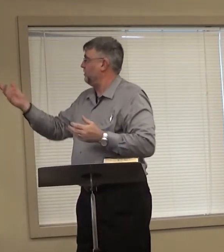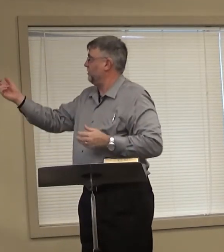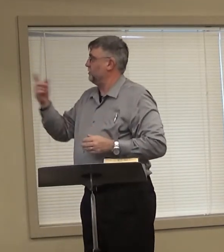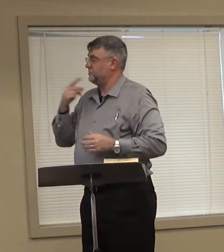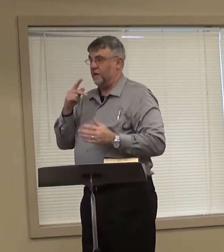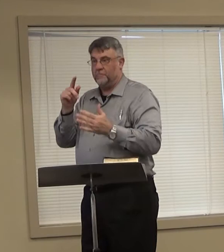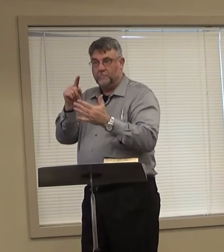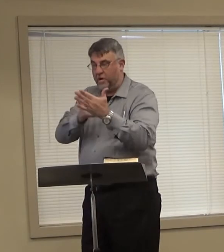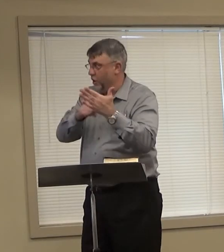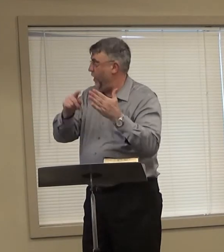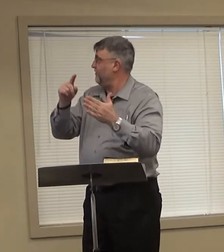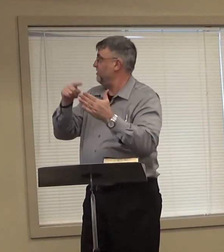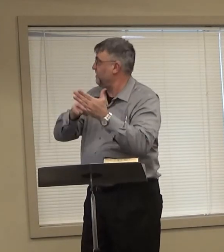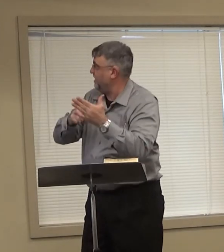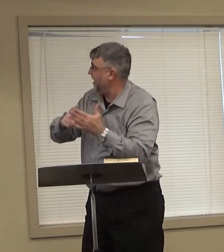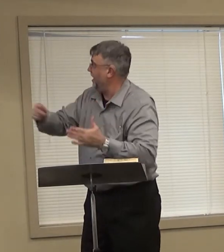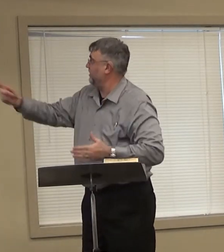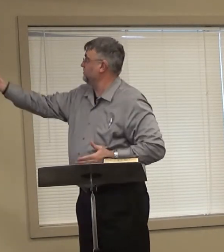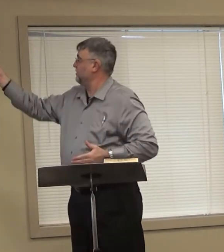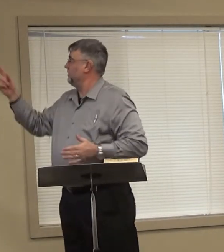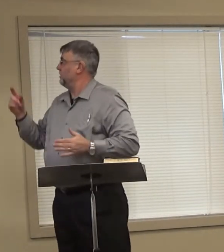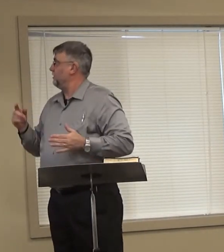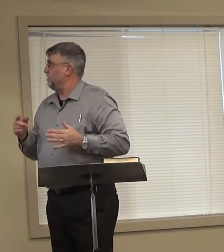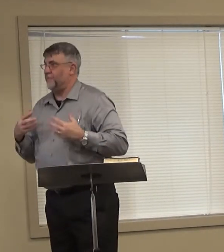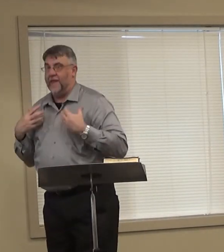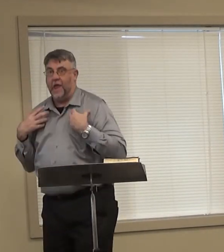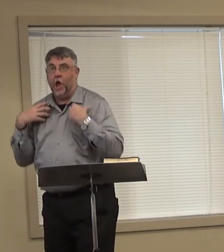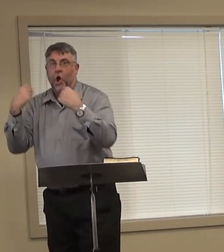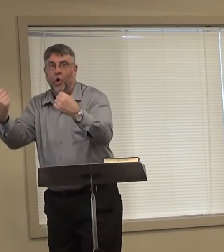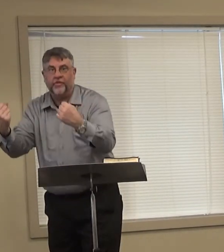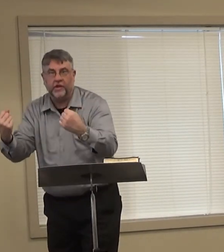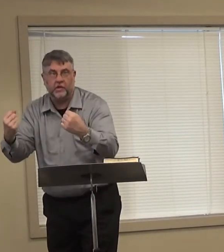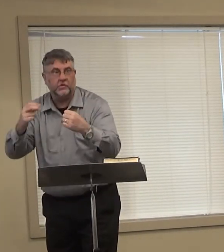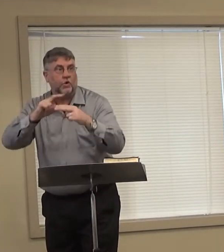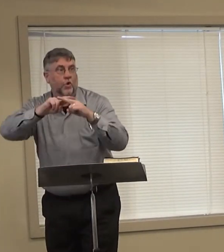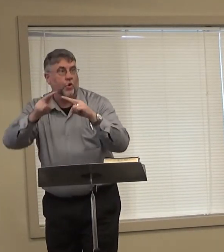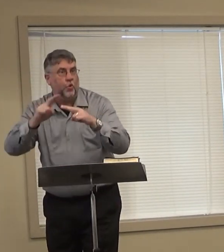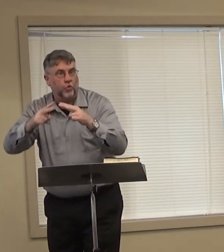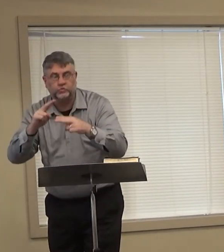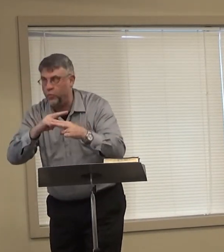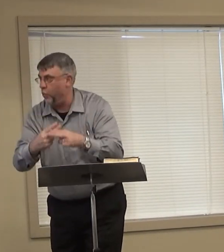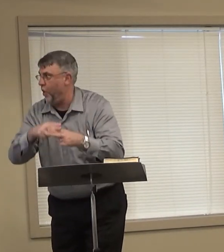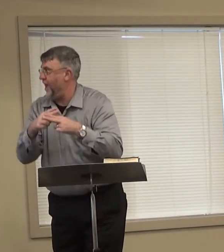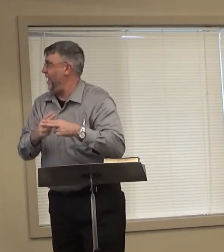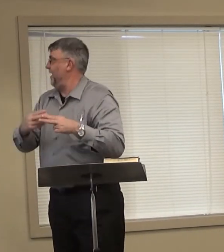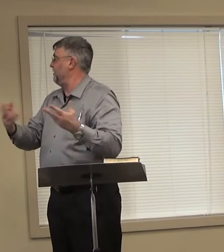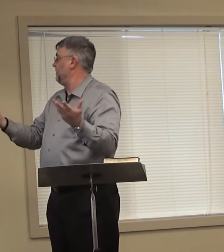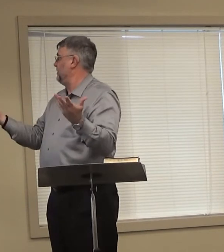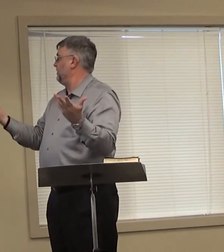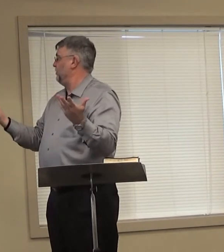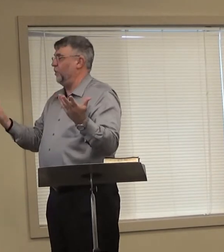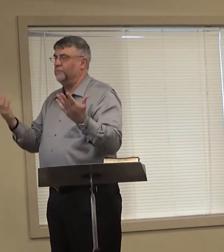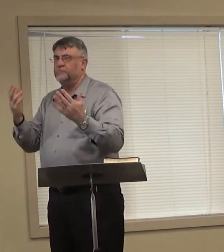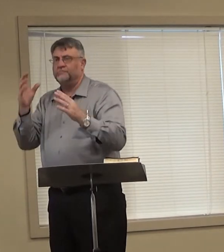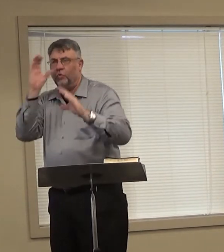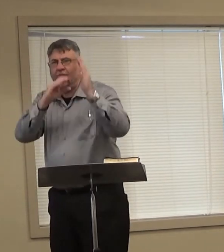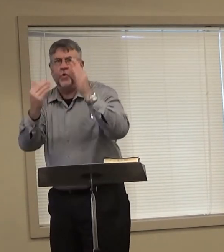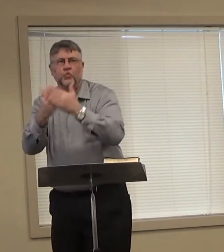resolutions written down, resolutions to get healthy, resolutions to lose